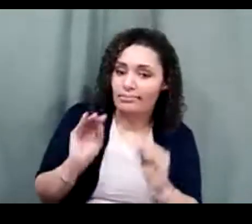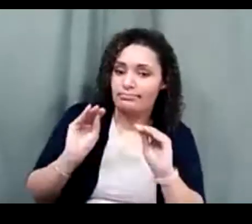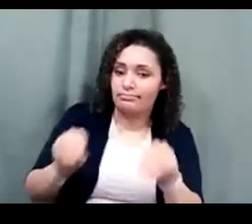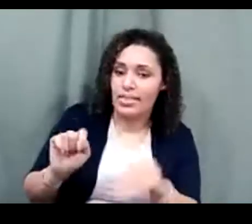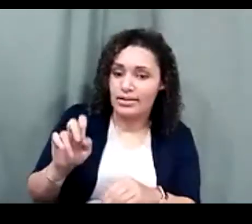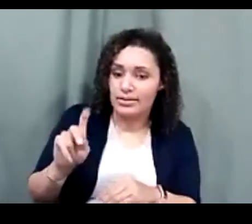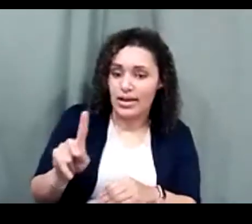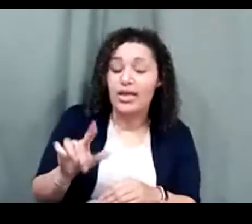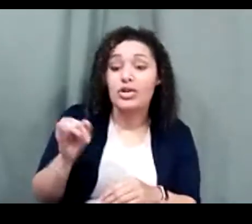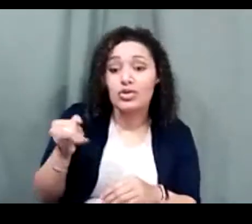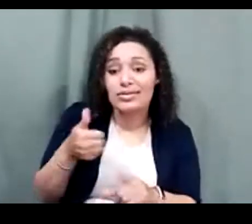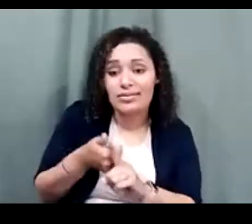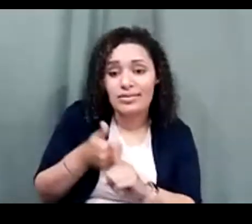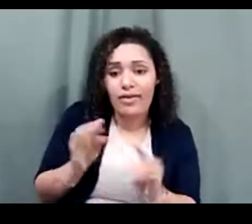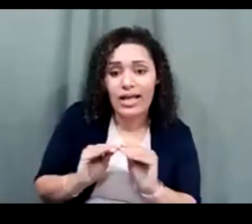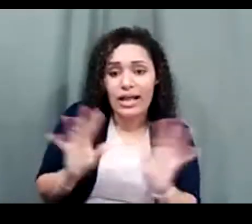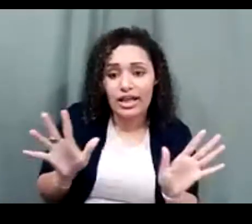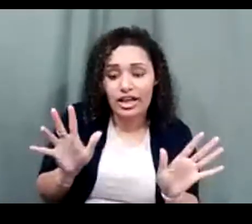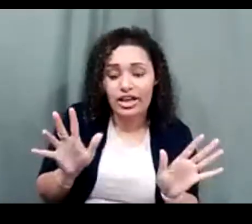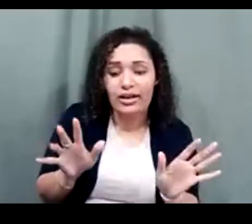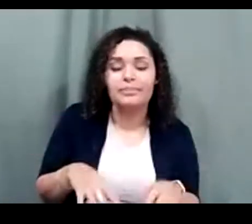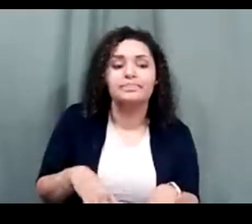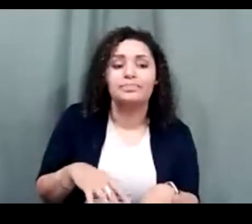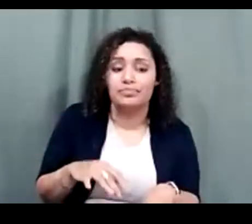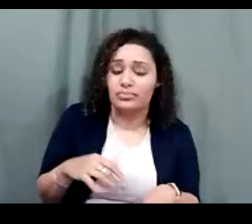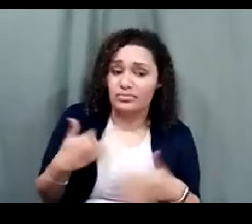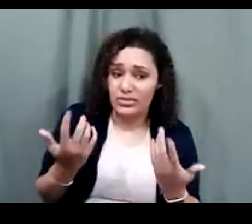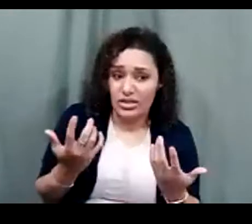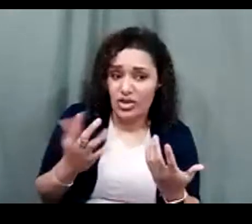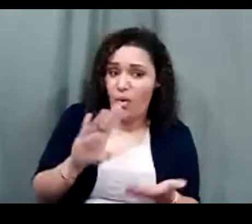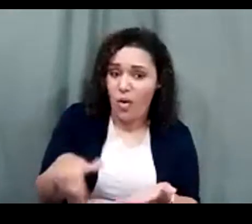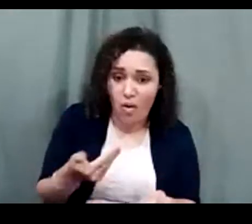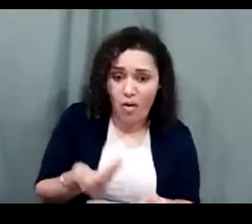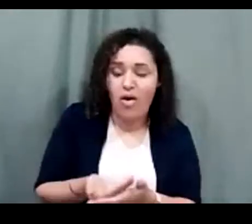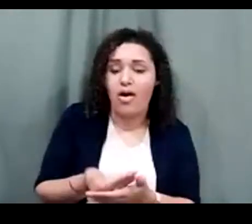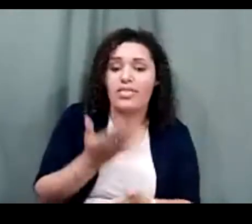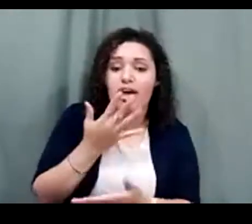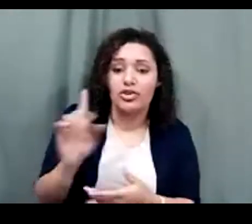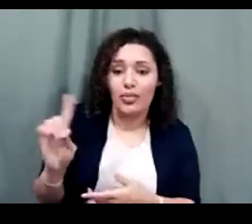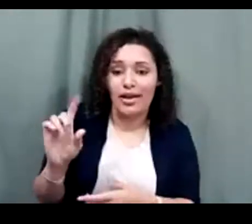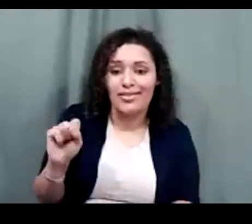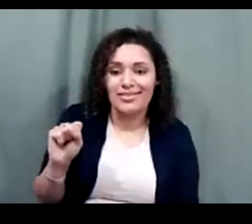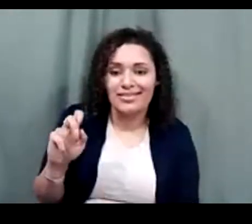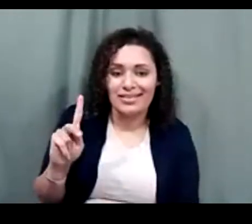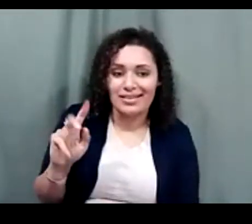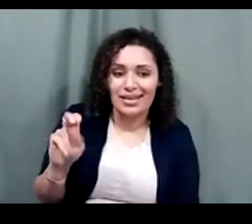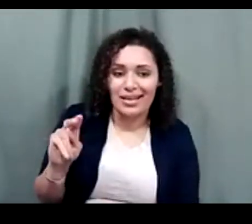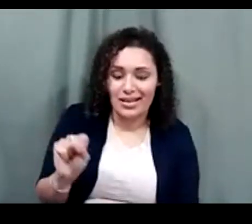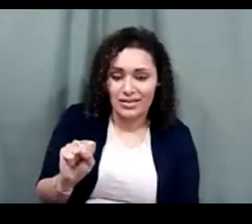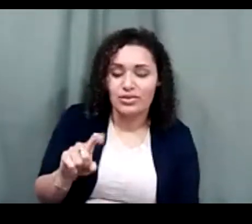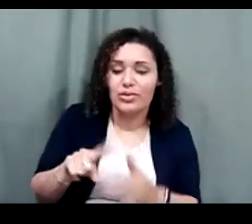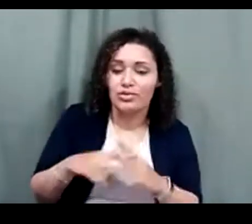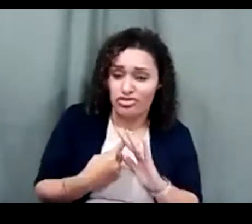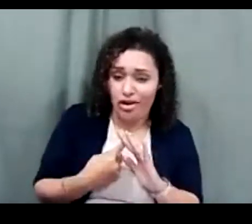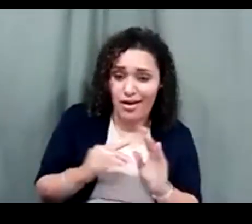starts out completely clear. So grape juice starts clear. All of the color is in the skins, and a lot of the interesting